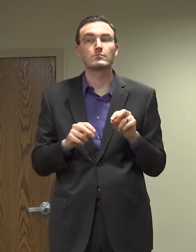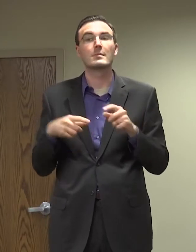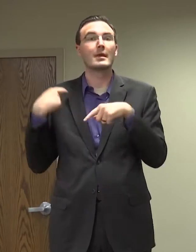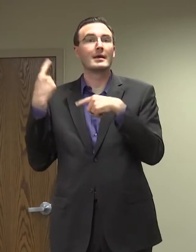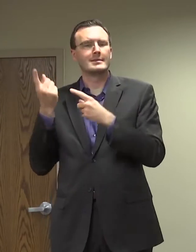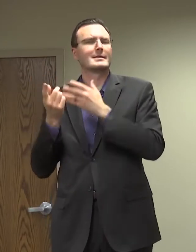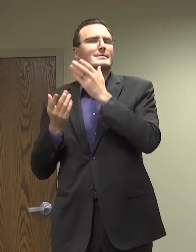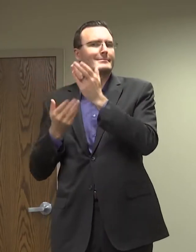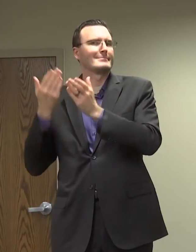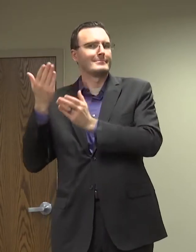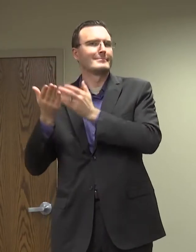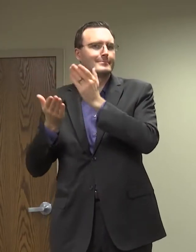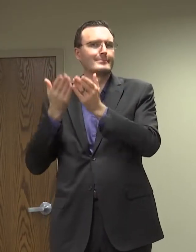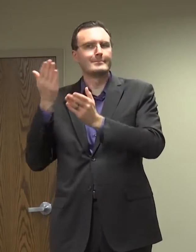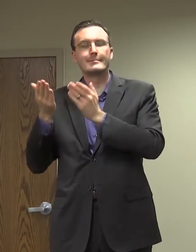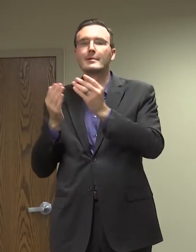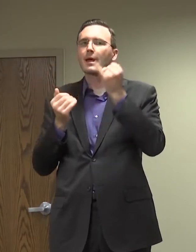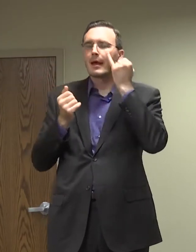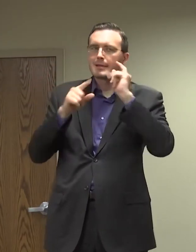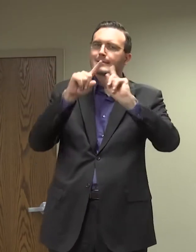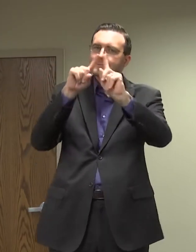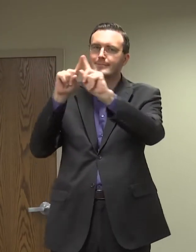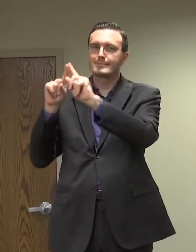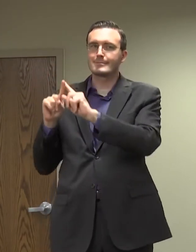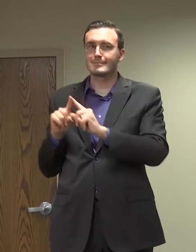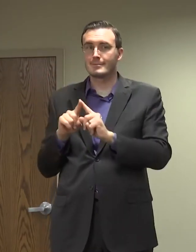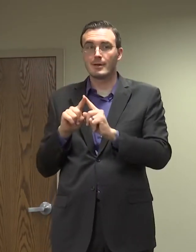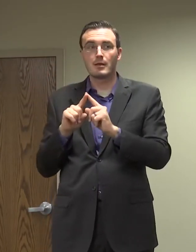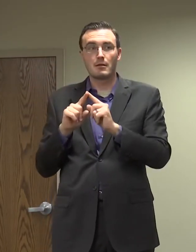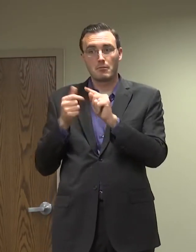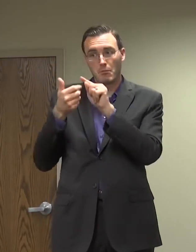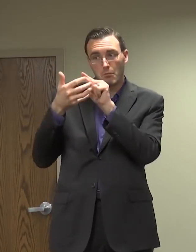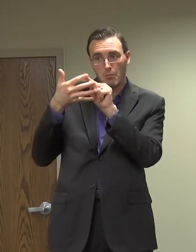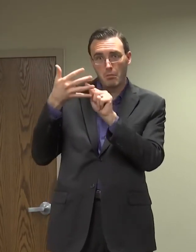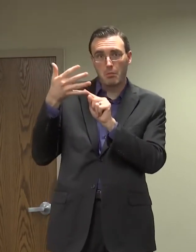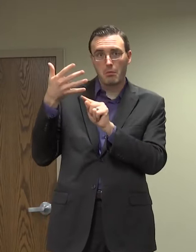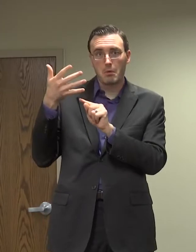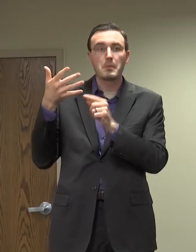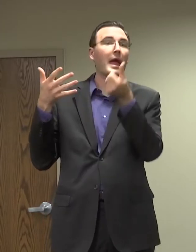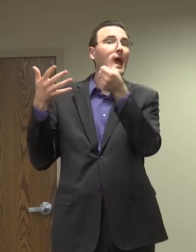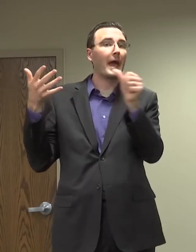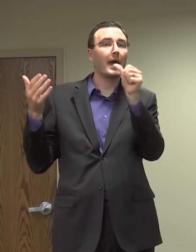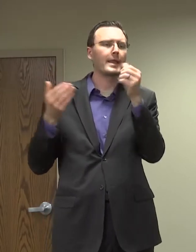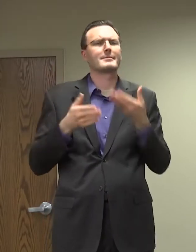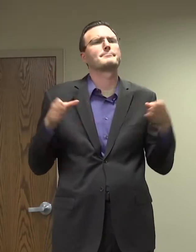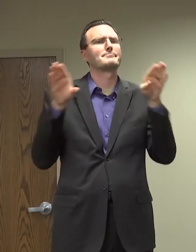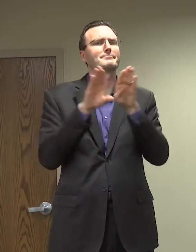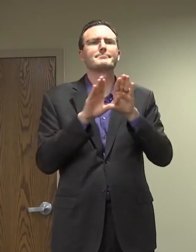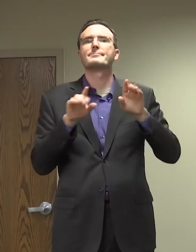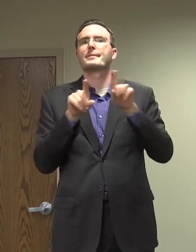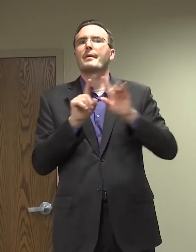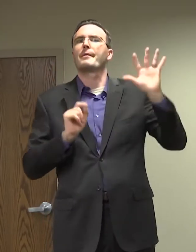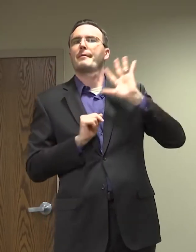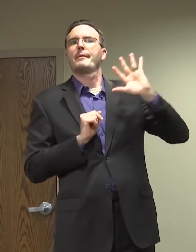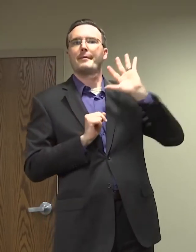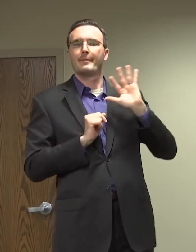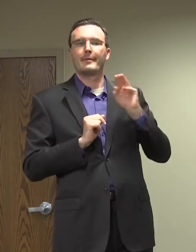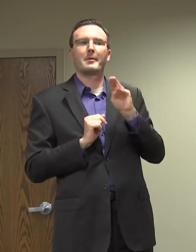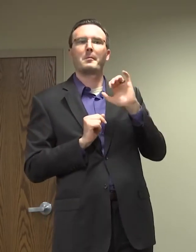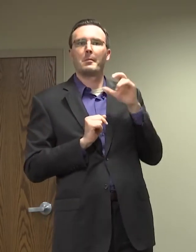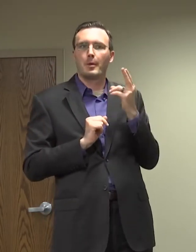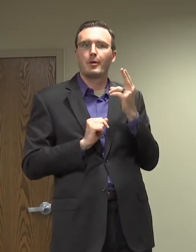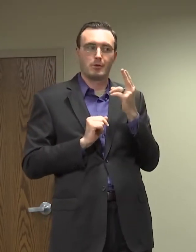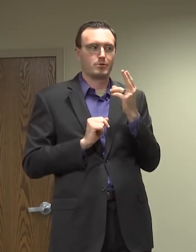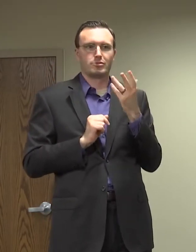proposed that we are talking about a closure or shutdown where we go back into shelter-in-place kinds of activities. But it